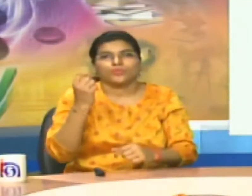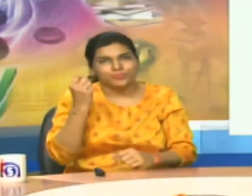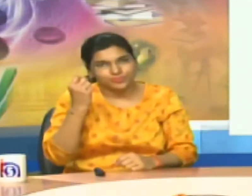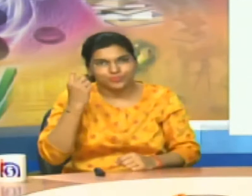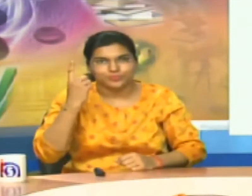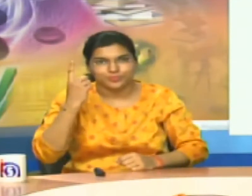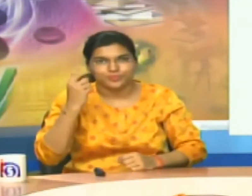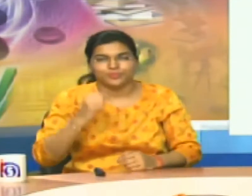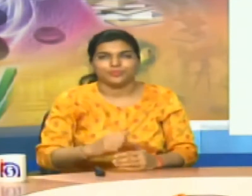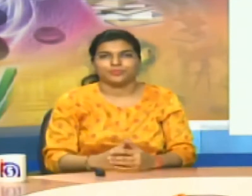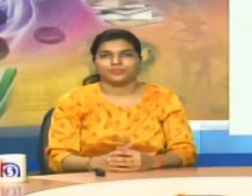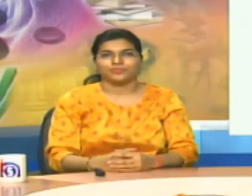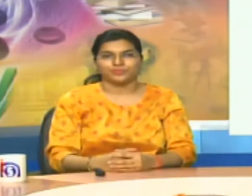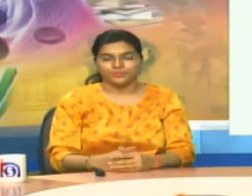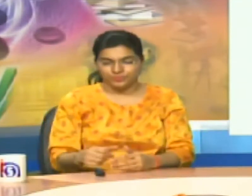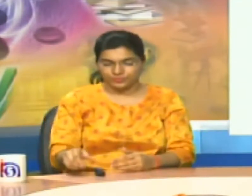can do.